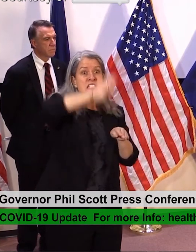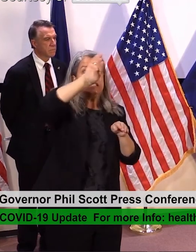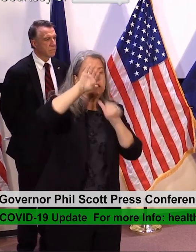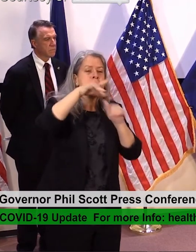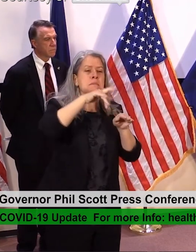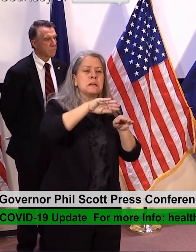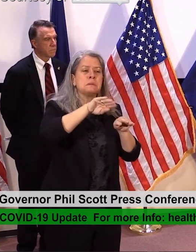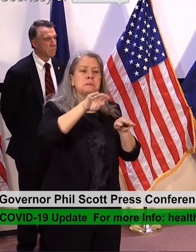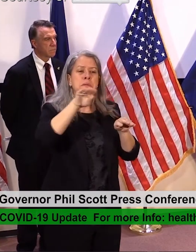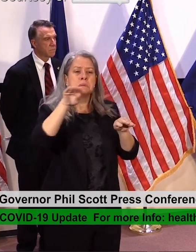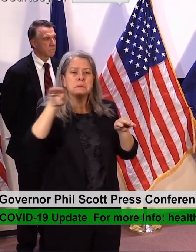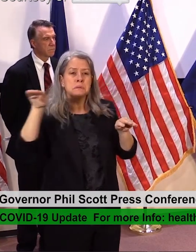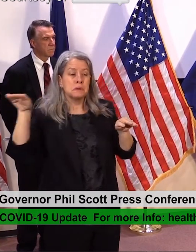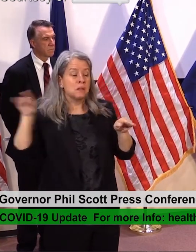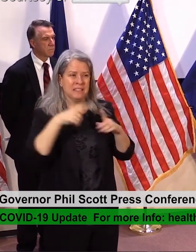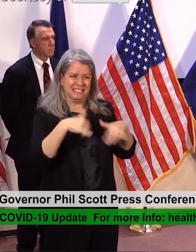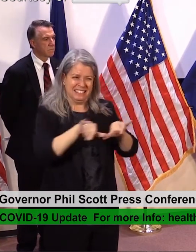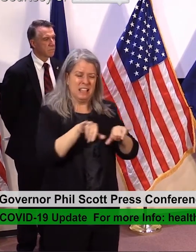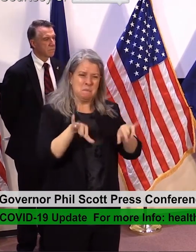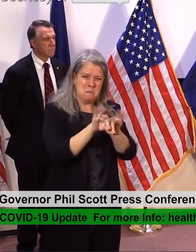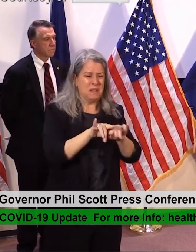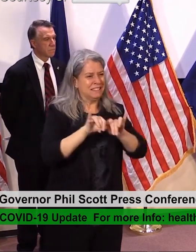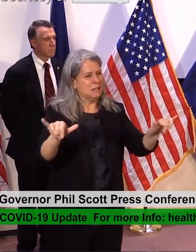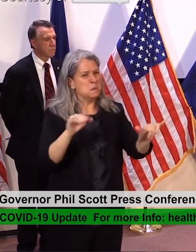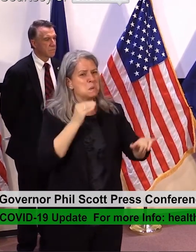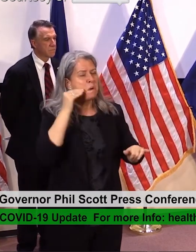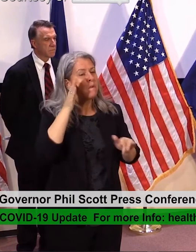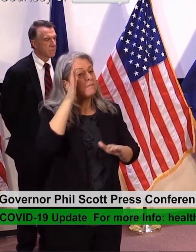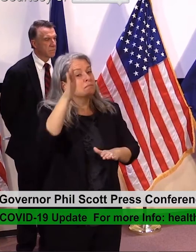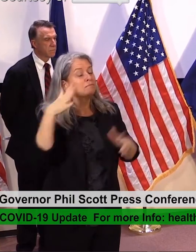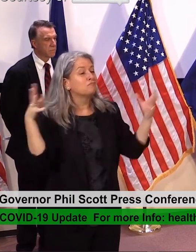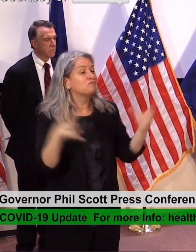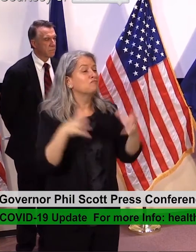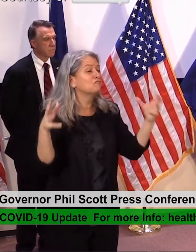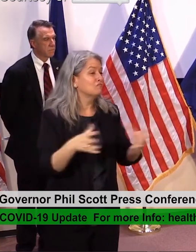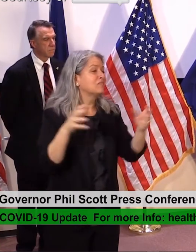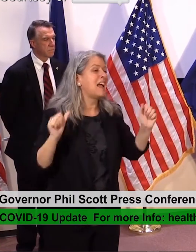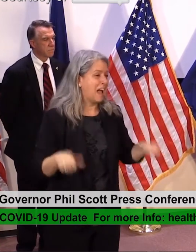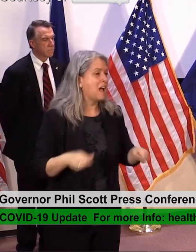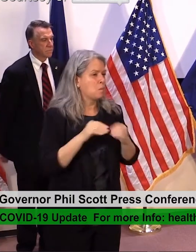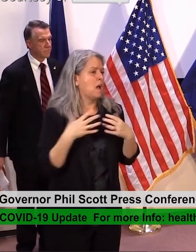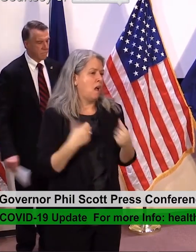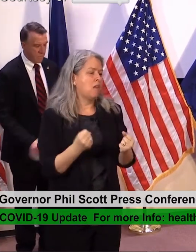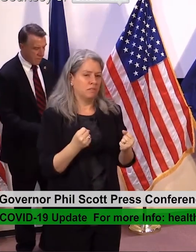flattening, so that in the future, we can get together again in health and safety. Thank